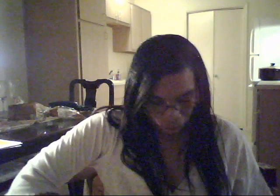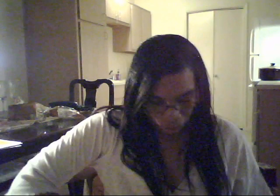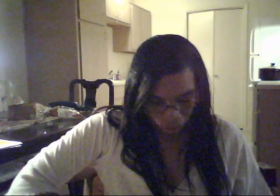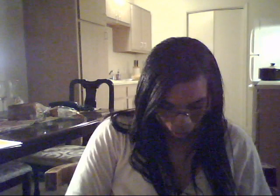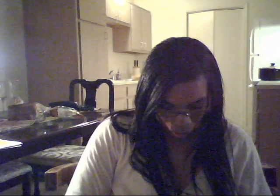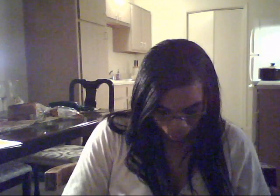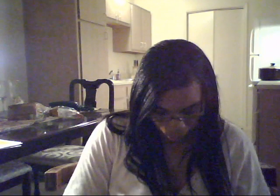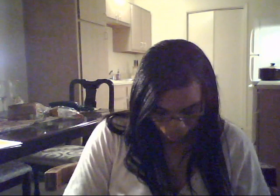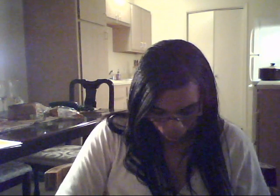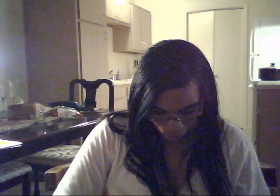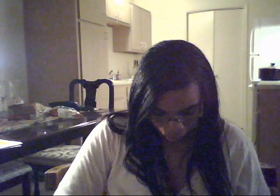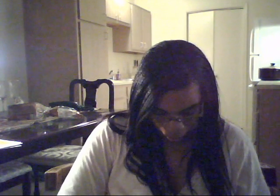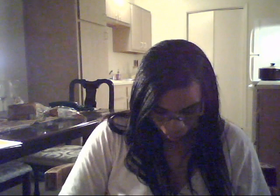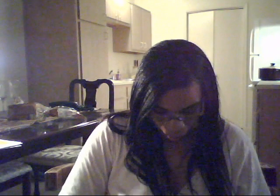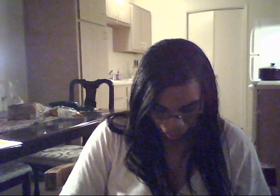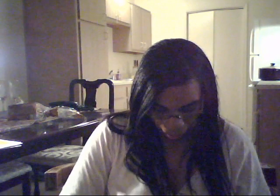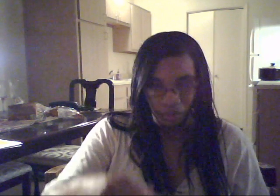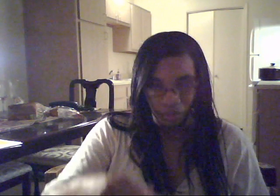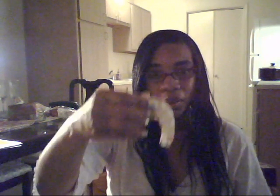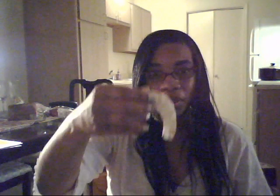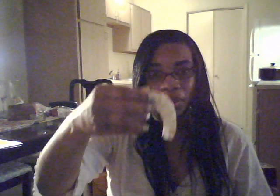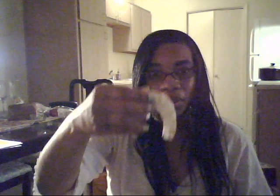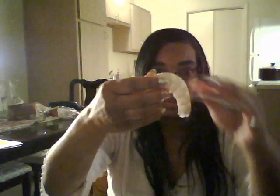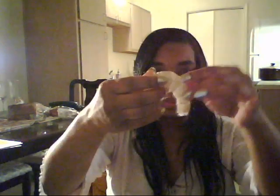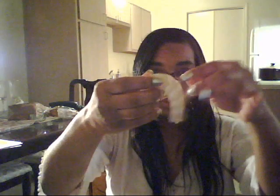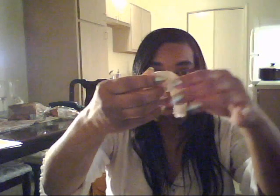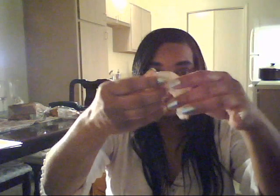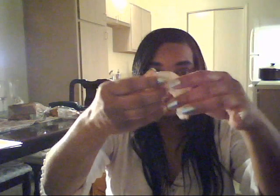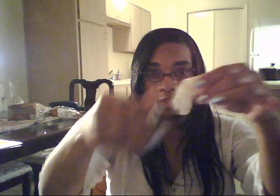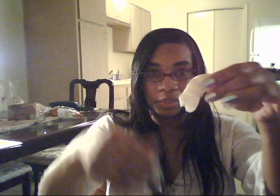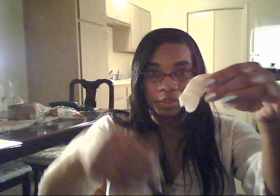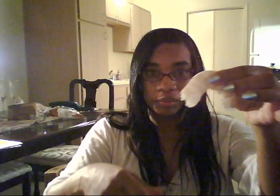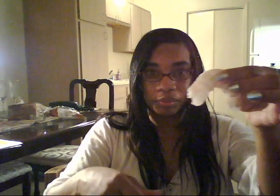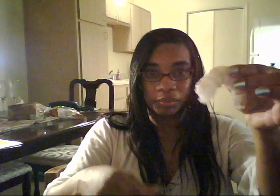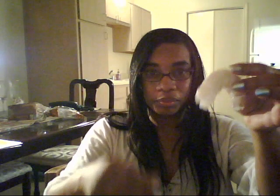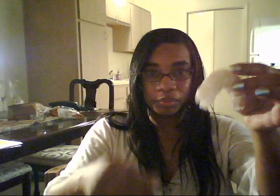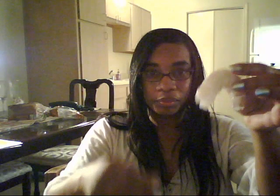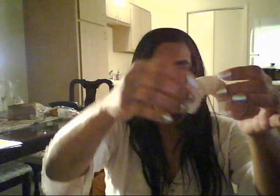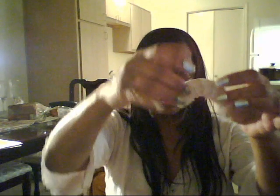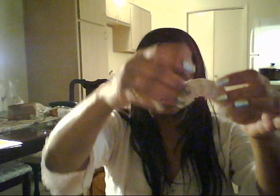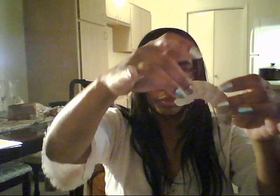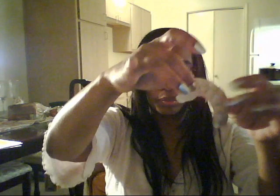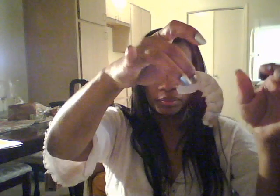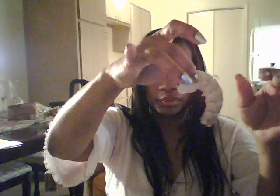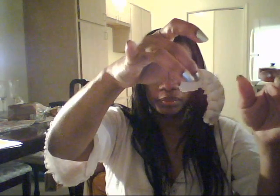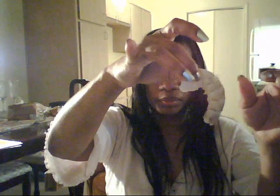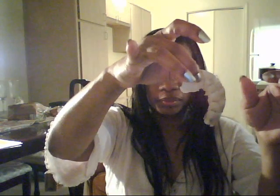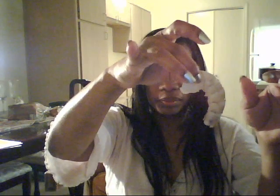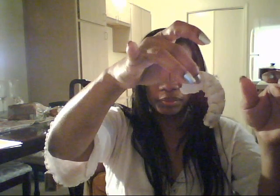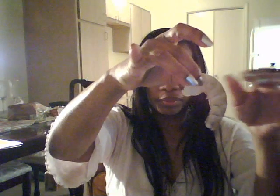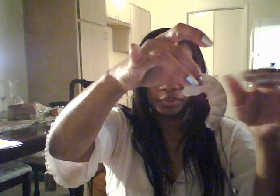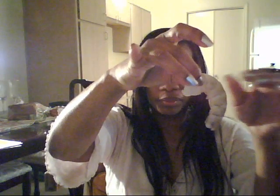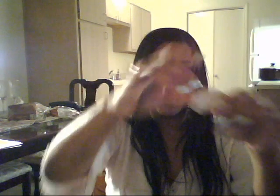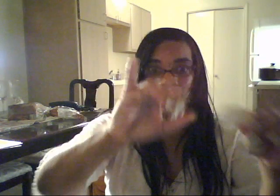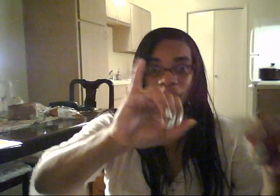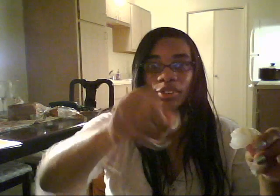Mr. Shortridge, did you ever see Mr. Darius harm Vicki Miller in any way? No, I only heard stuff. What kind of stuff?